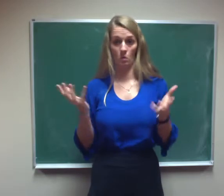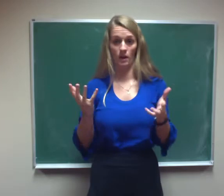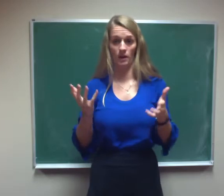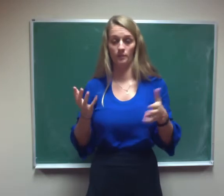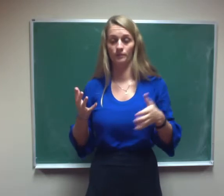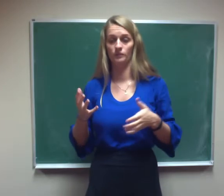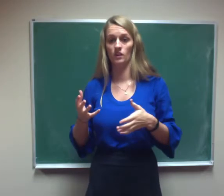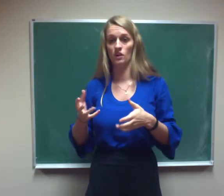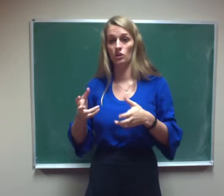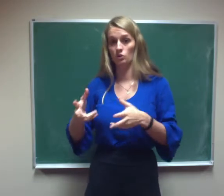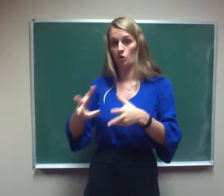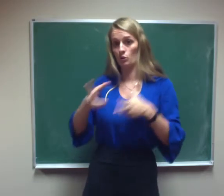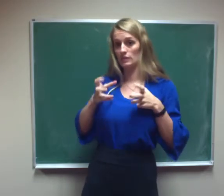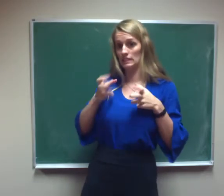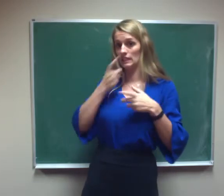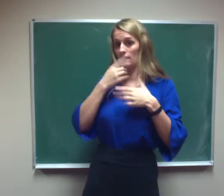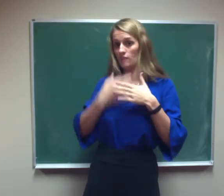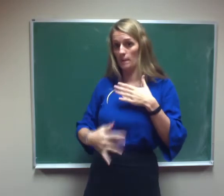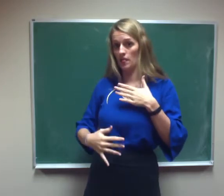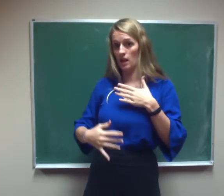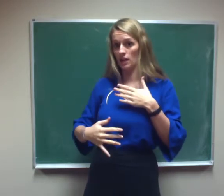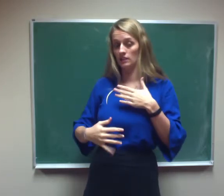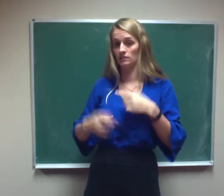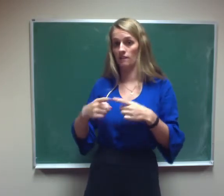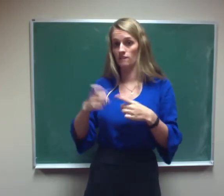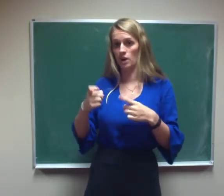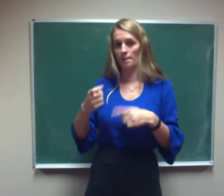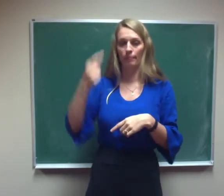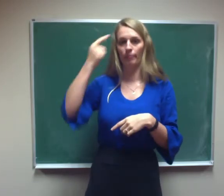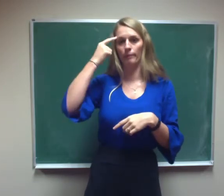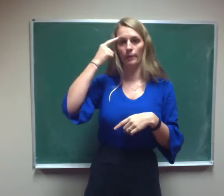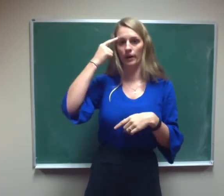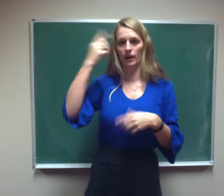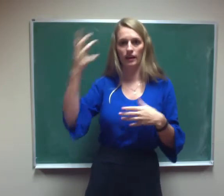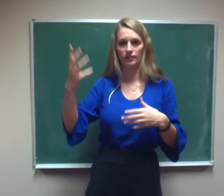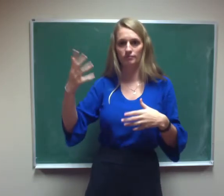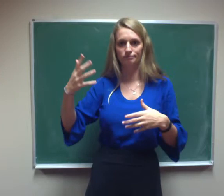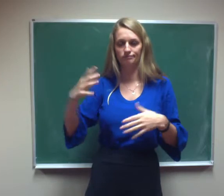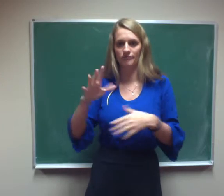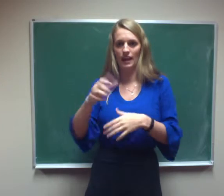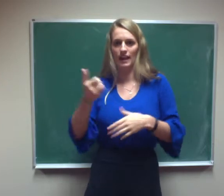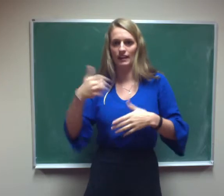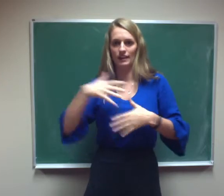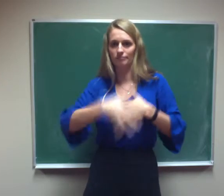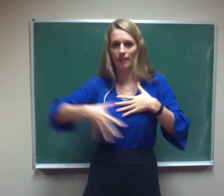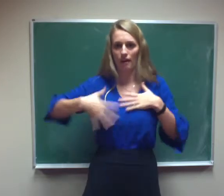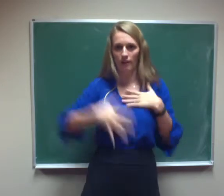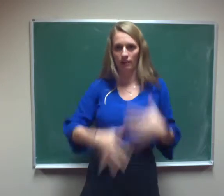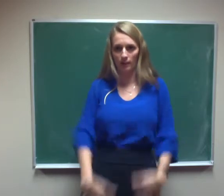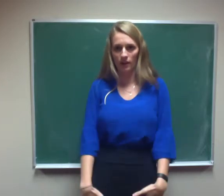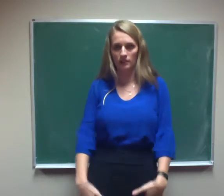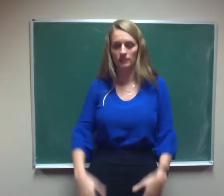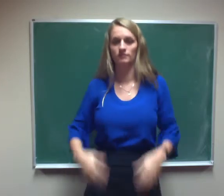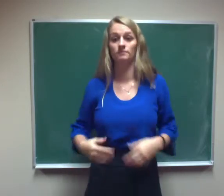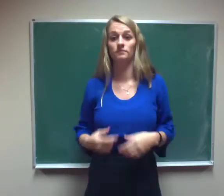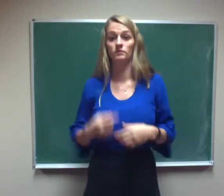the brain, for example, or from the pancreas, or from your little toe. The heart will then send that blood up to your lungs so it can